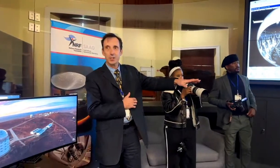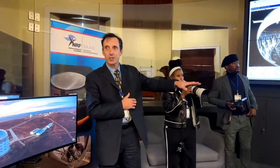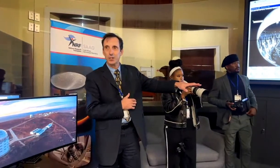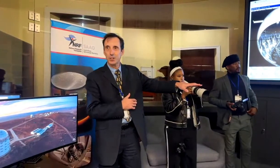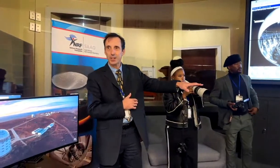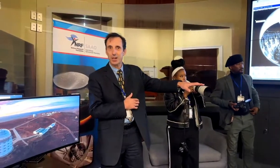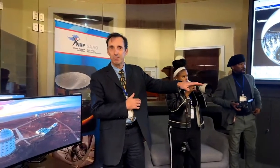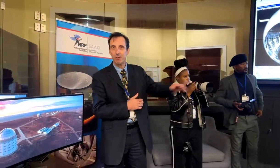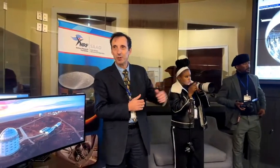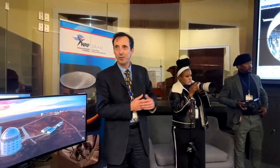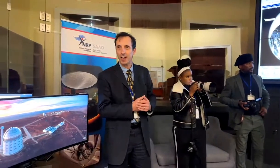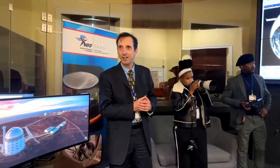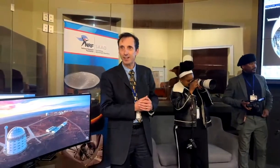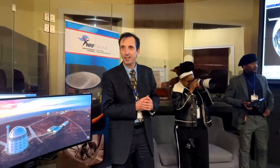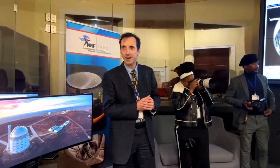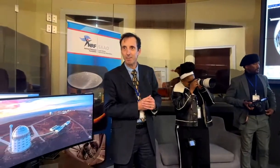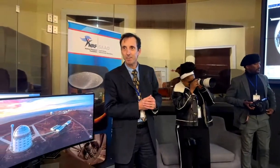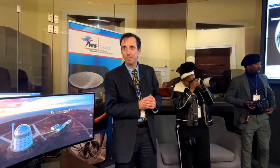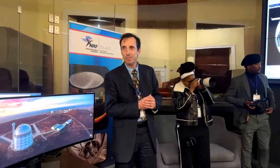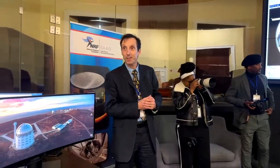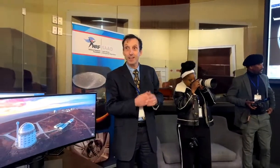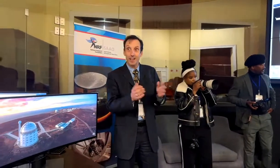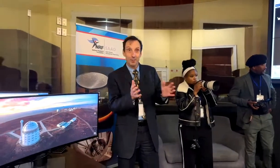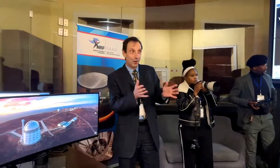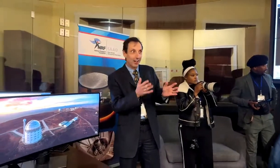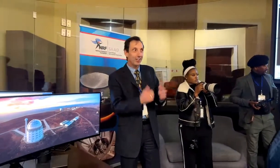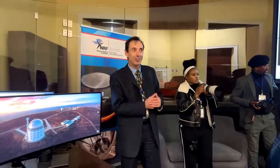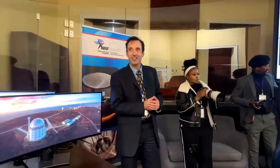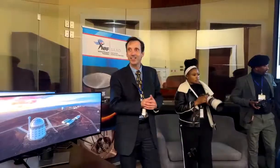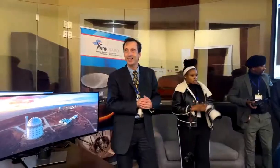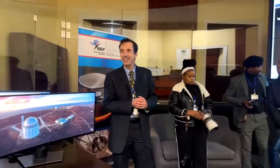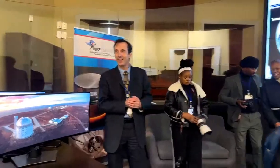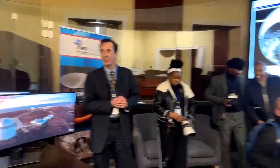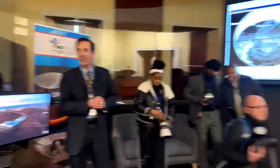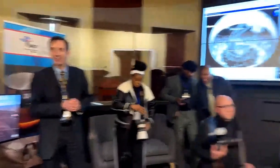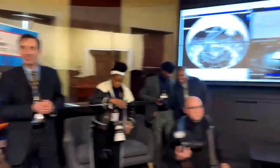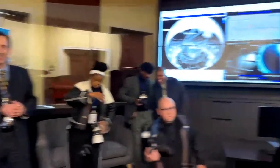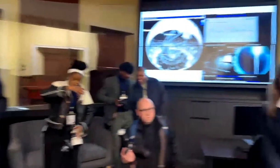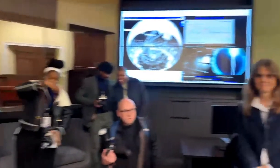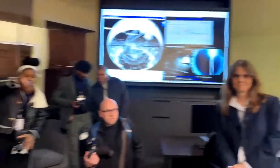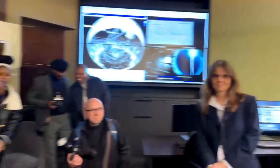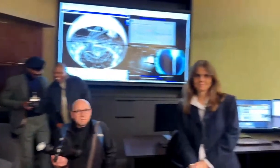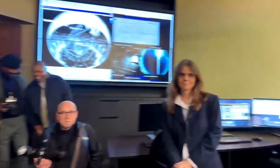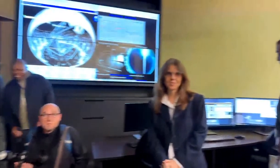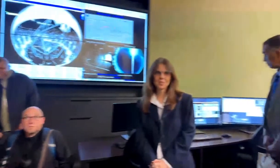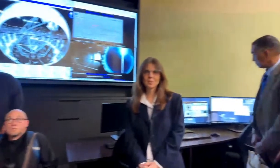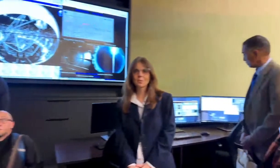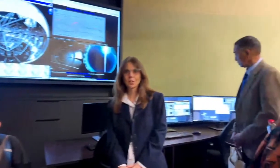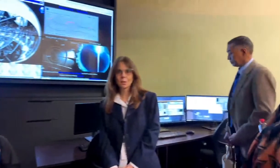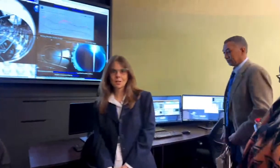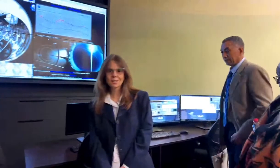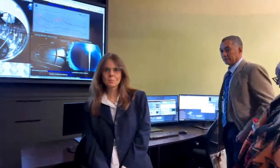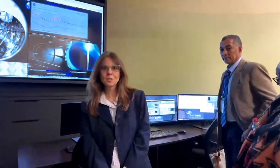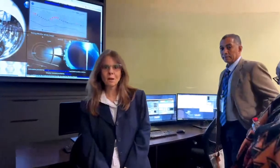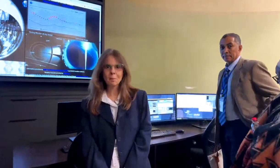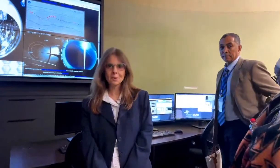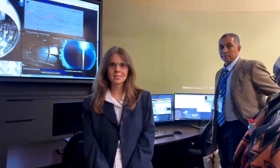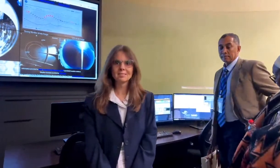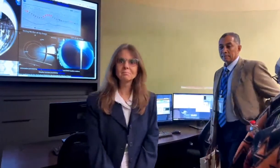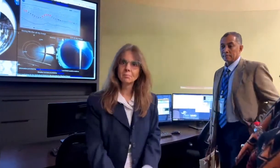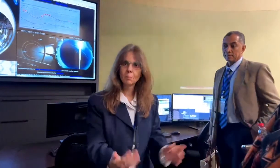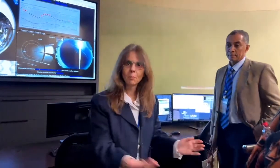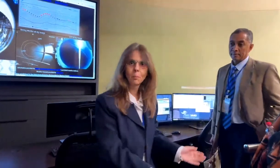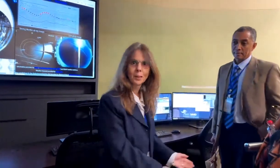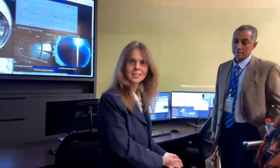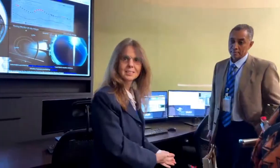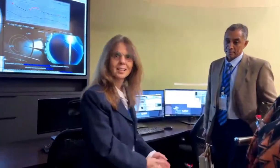operations desk set up for you there. That, if you like, you can have a look. So you're very welcome to come